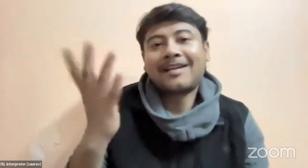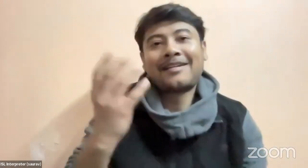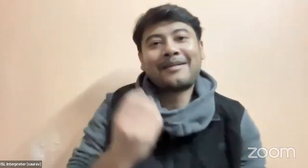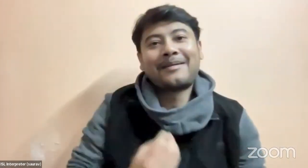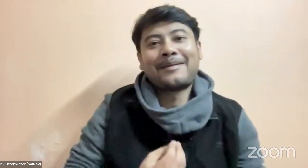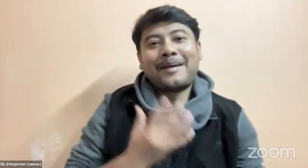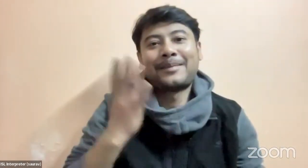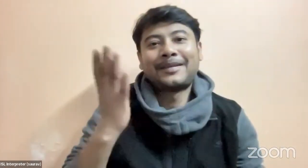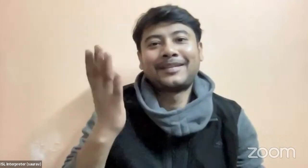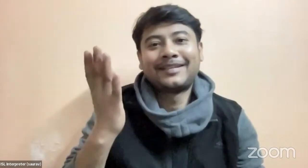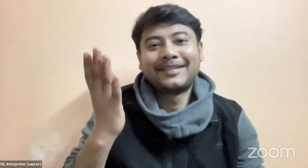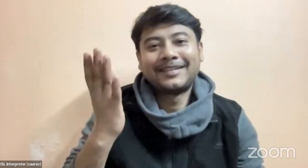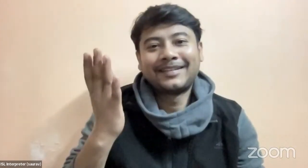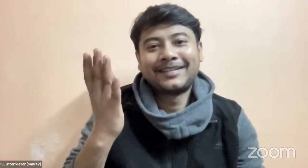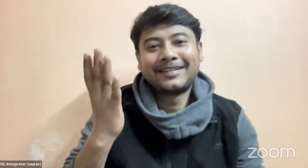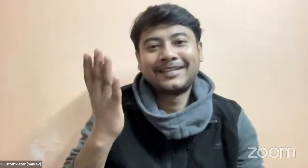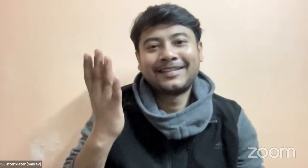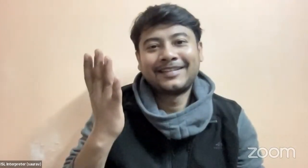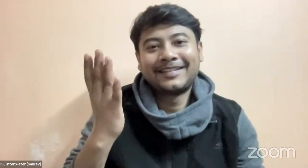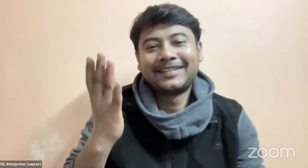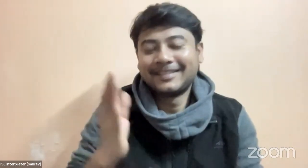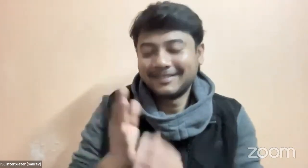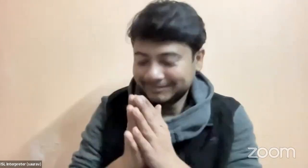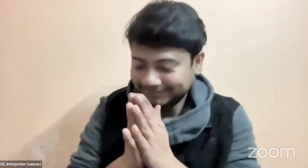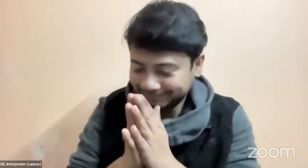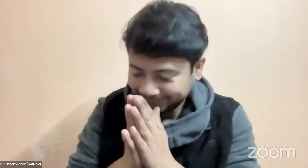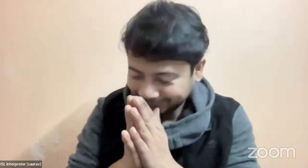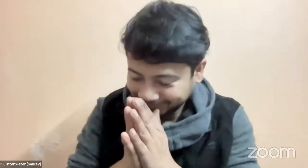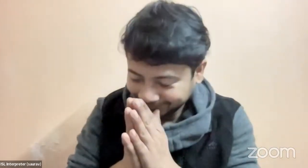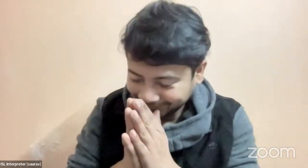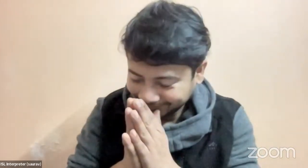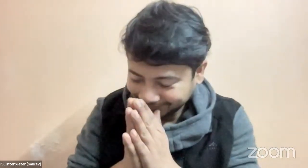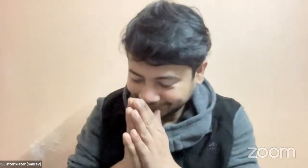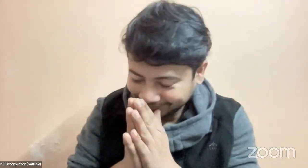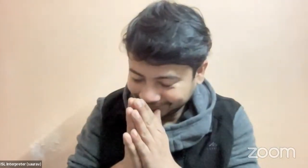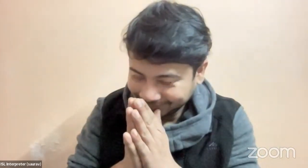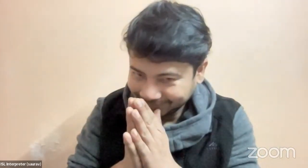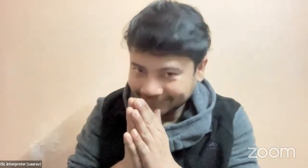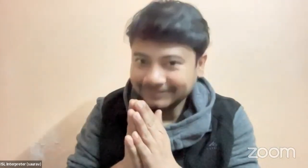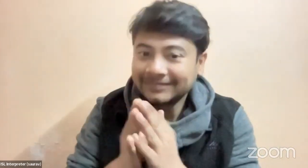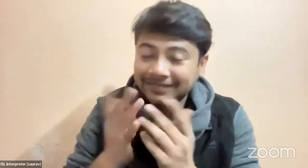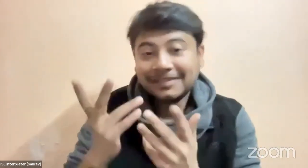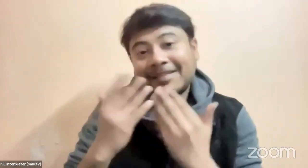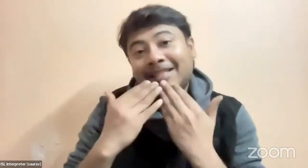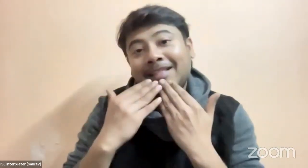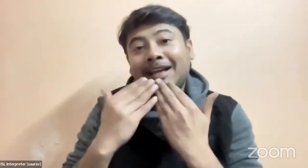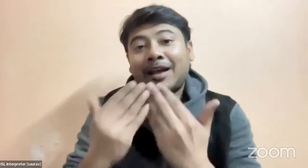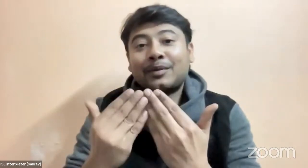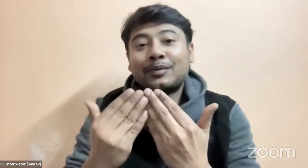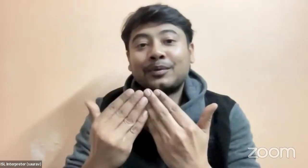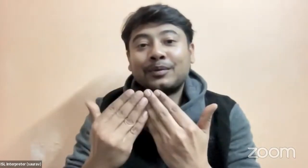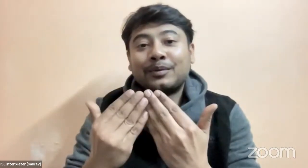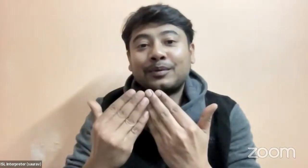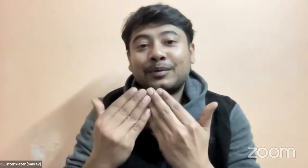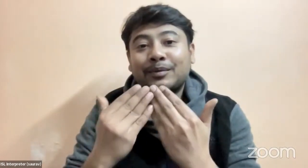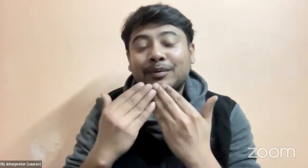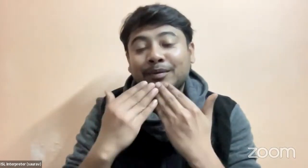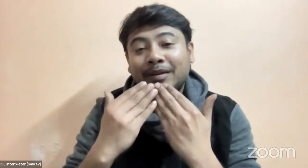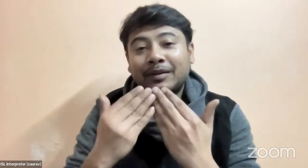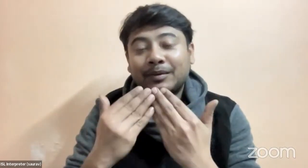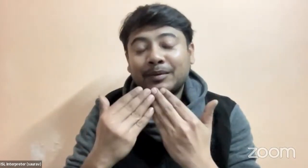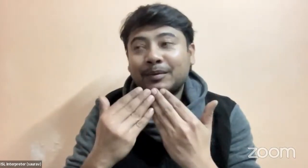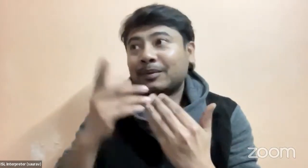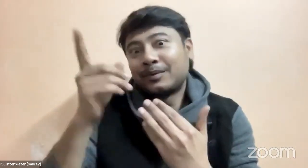in the spiritual world. And he says, thank you very much for coming. He speaks it very loudly. So now all the gopis